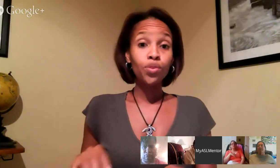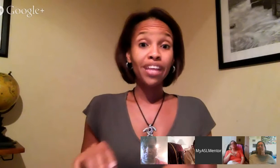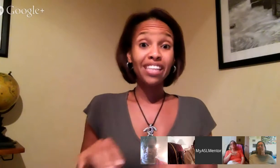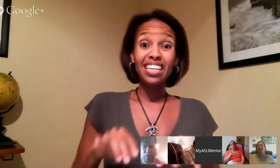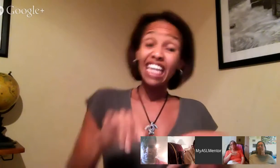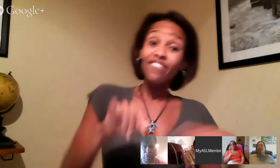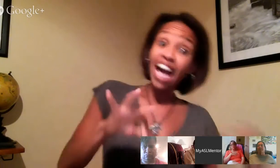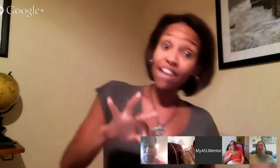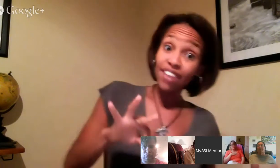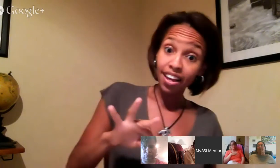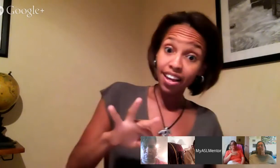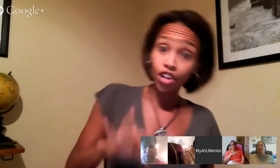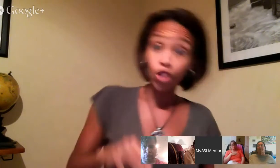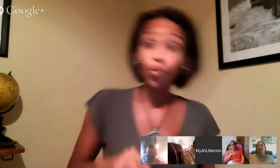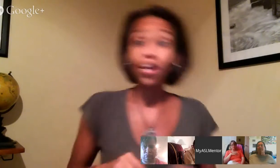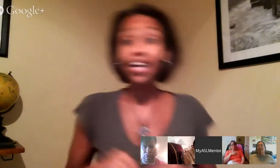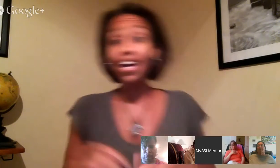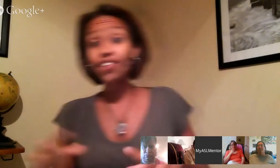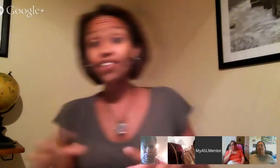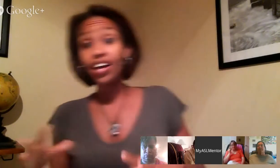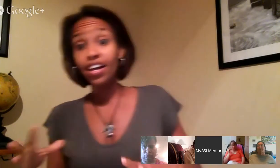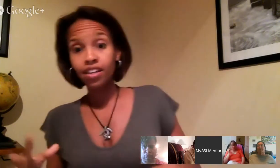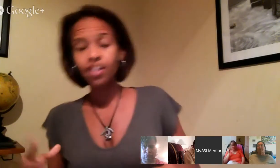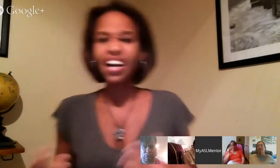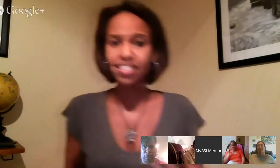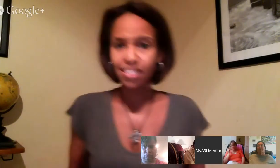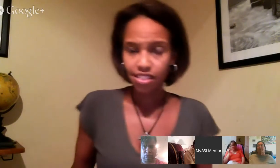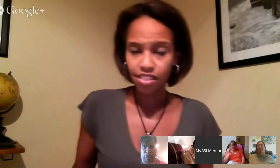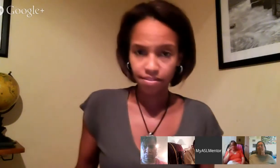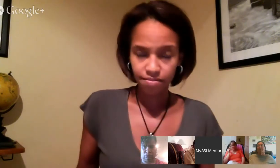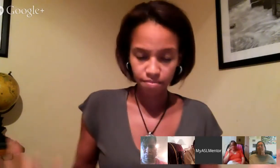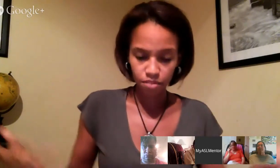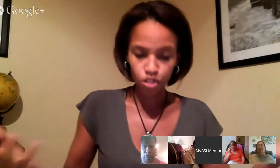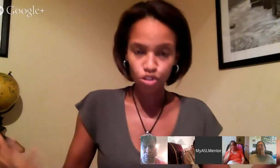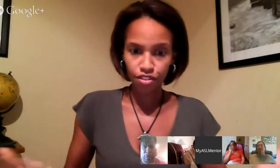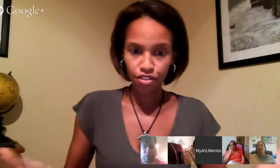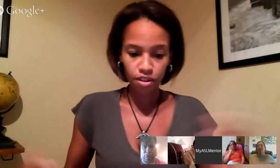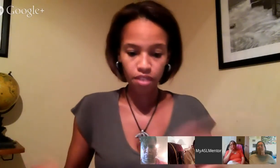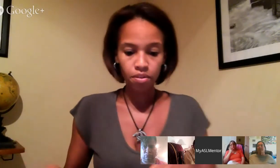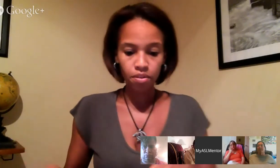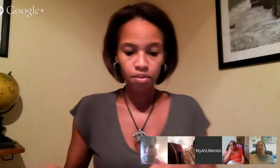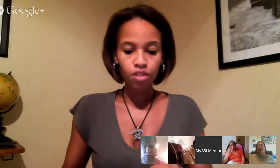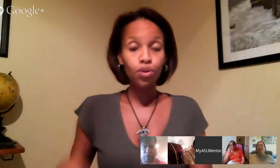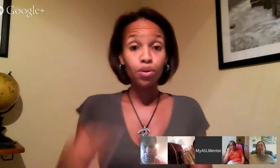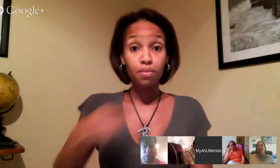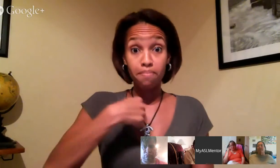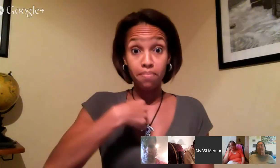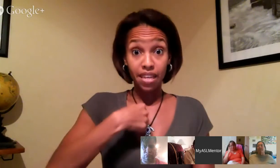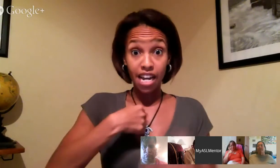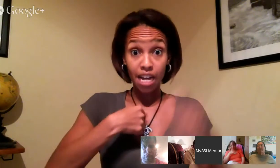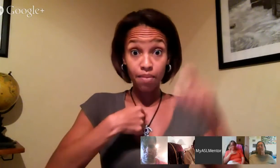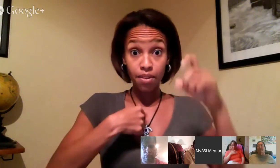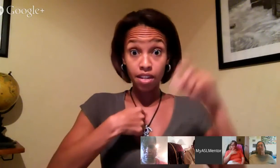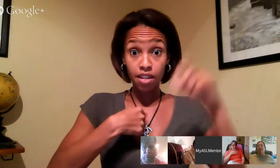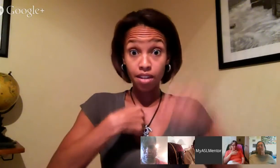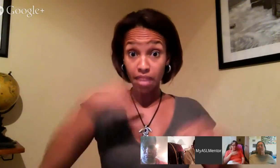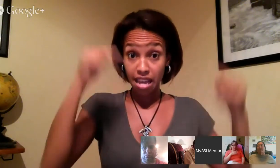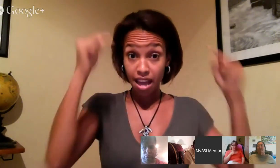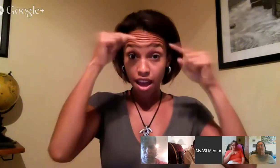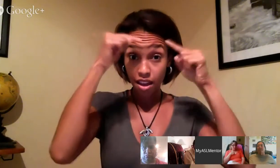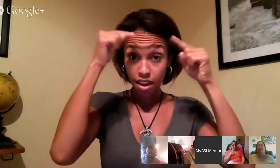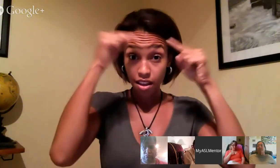so that's if I have a headache or when I have a headache, I usually throw up. So eyebrows